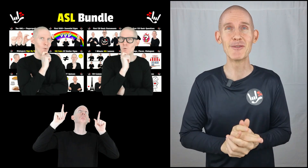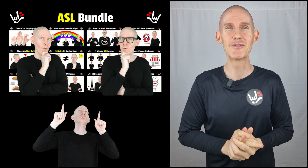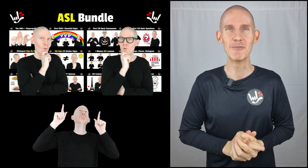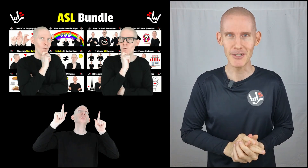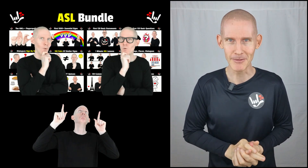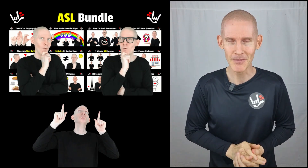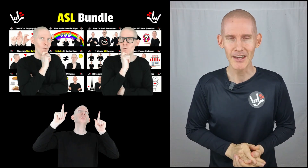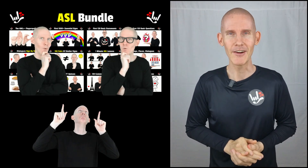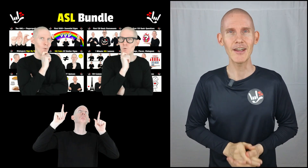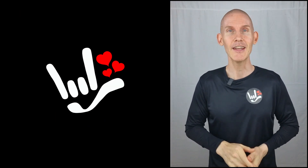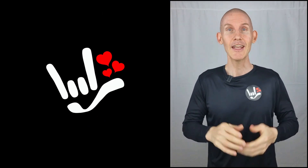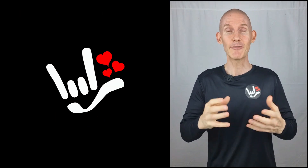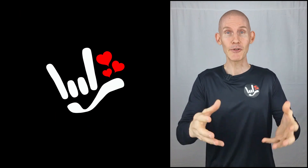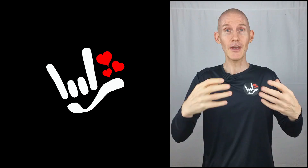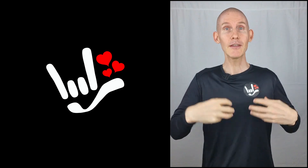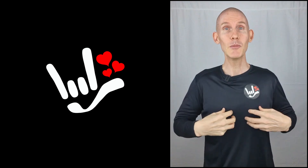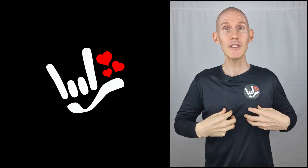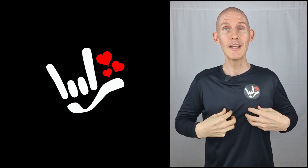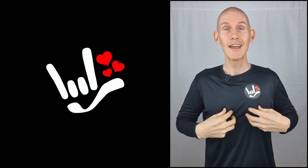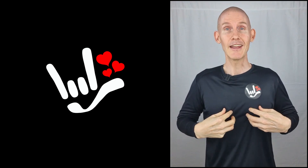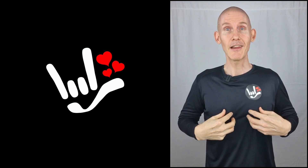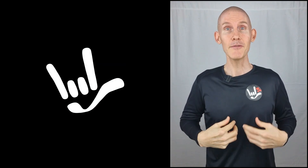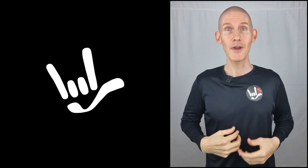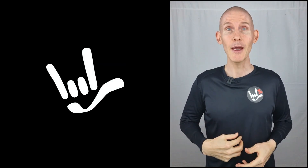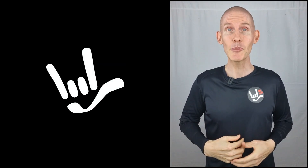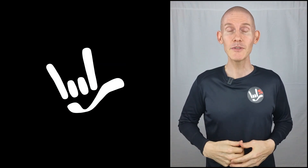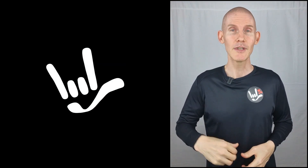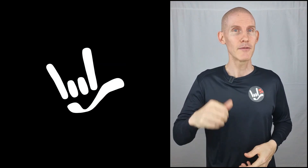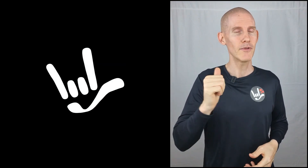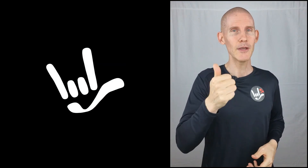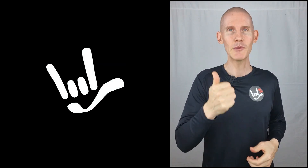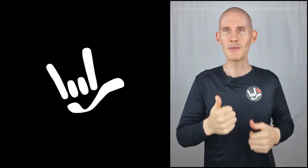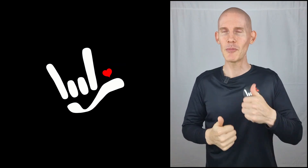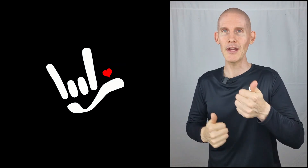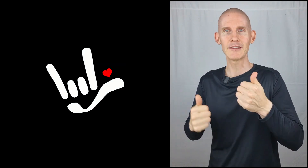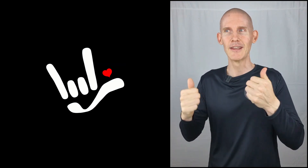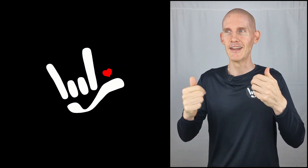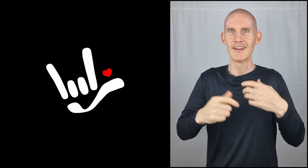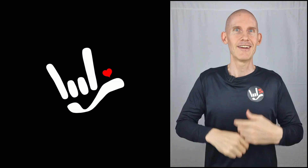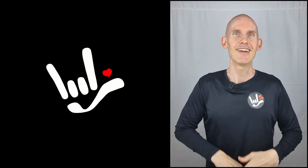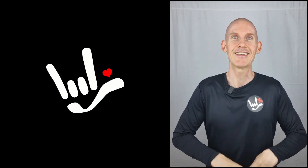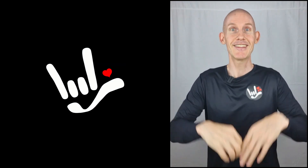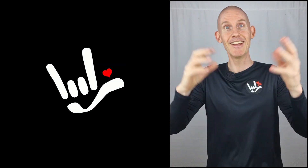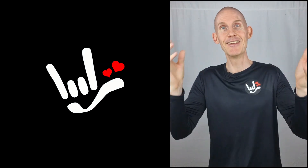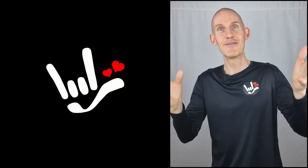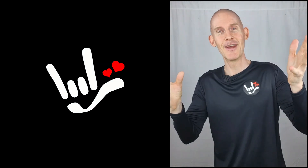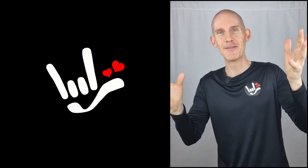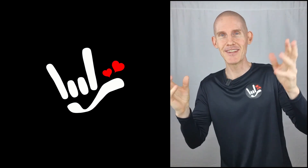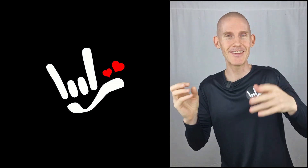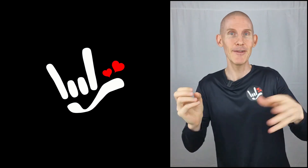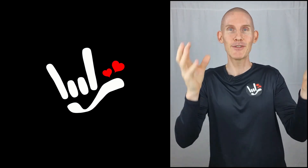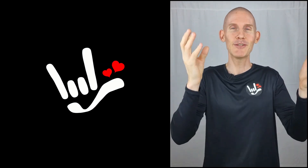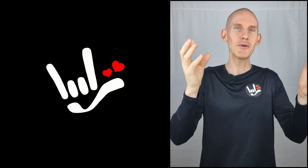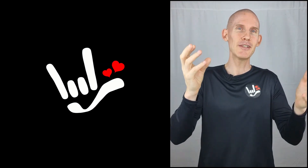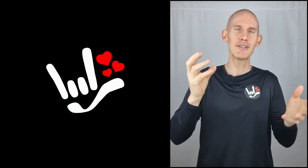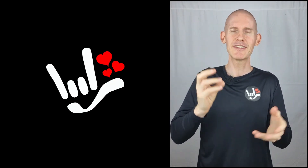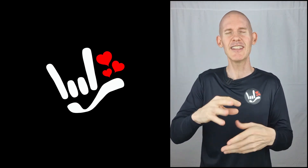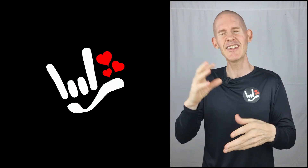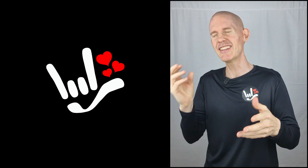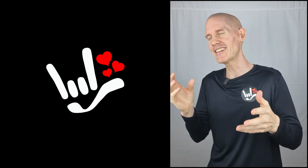from you, all right? If you're like me and life happens, family, pets, extended family, life situations, something you